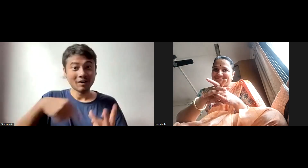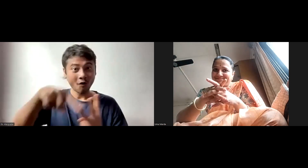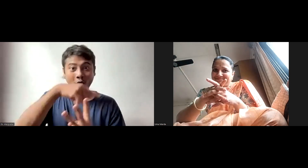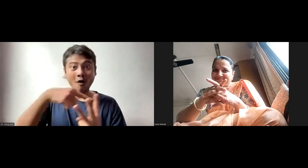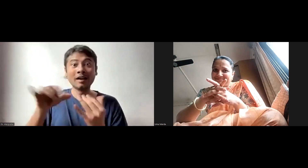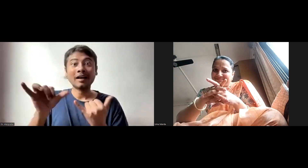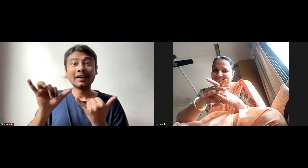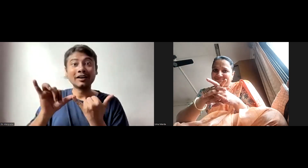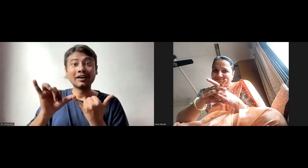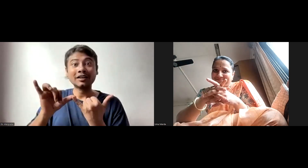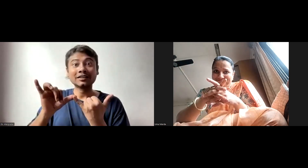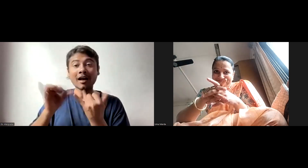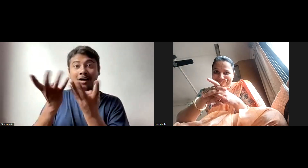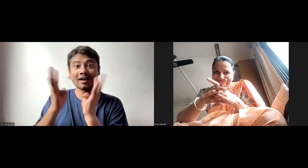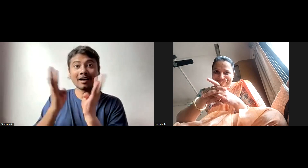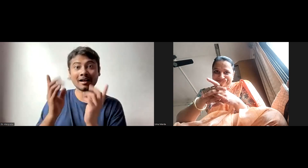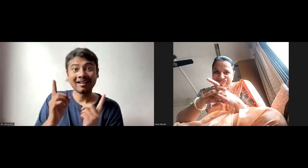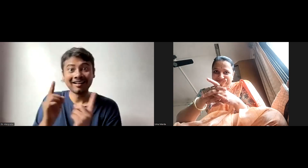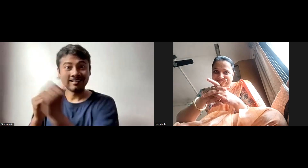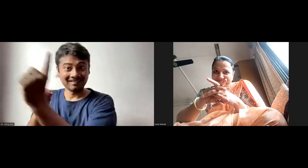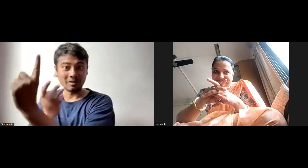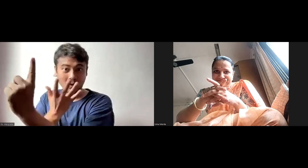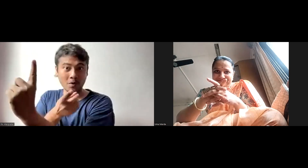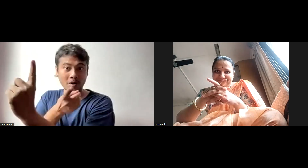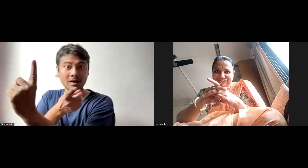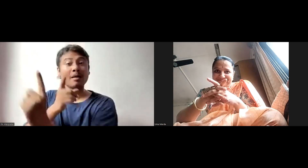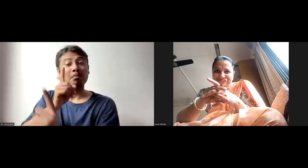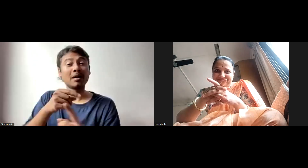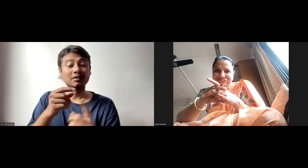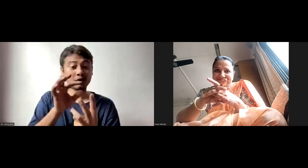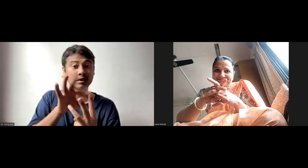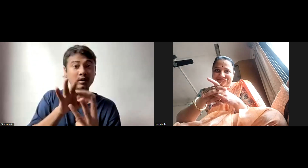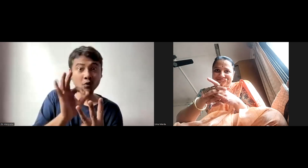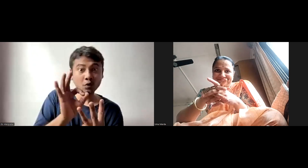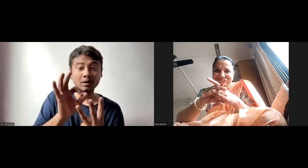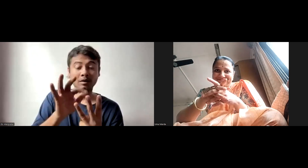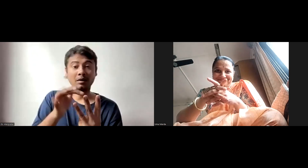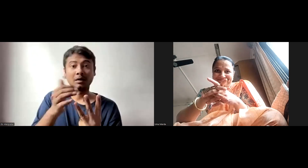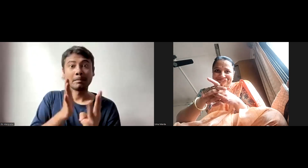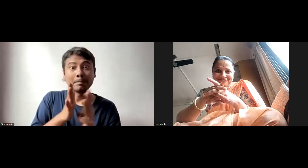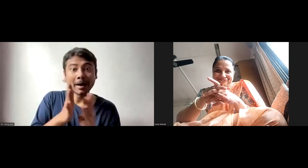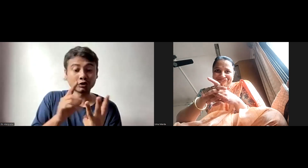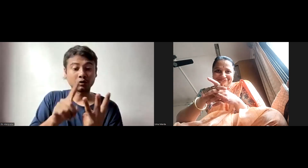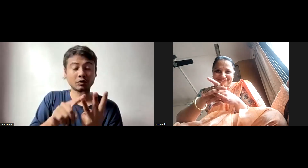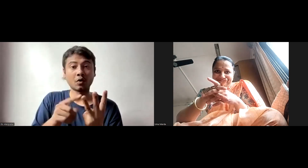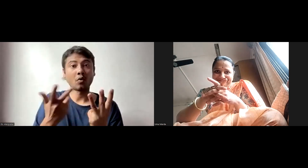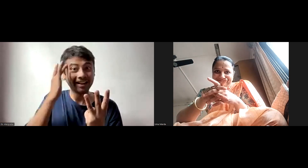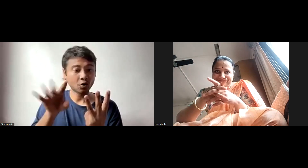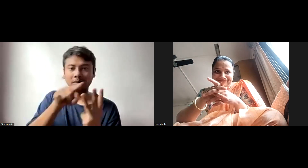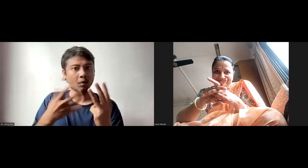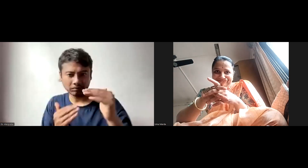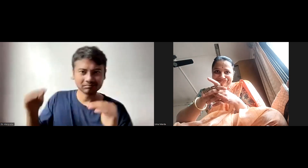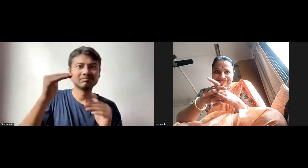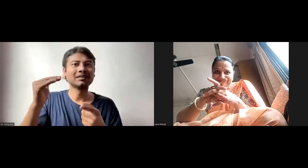to go into where we are not affected by all the 3 modes.